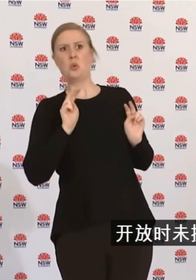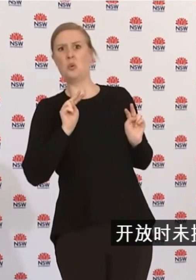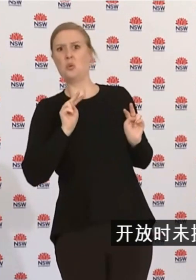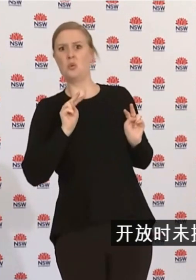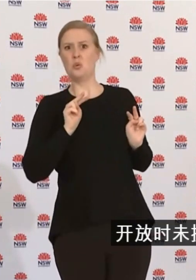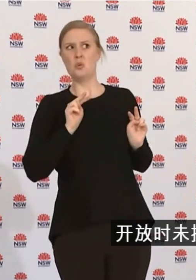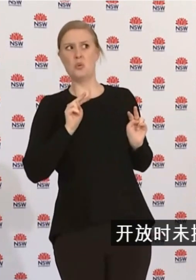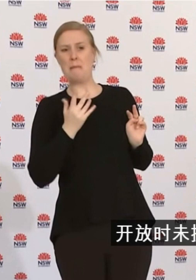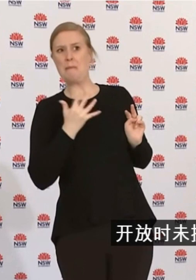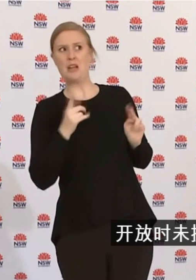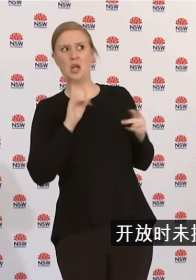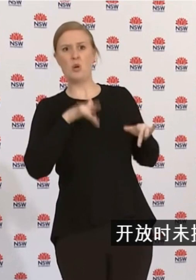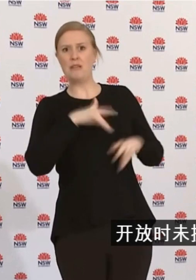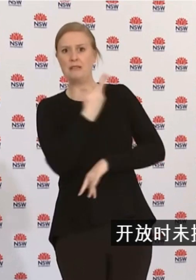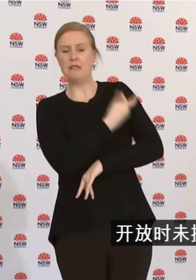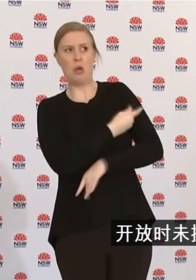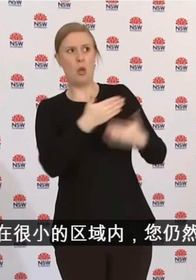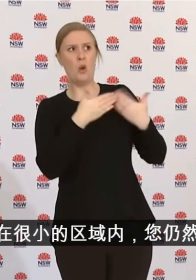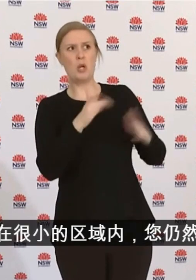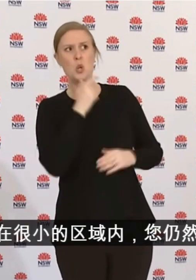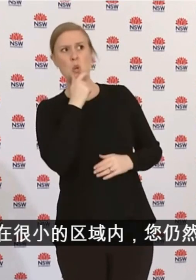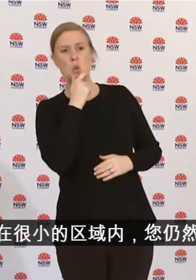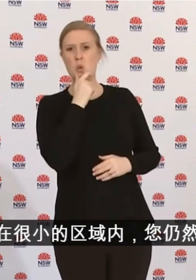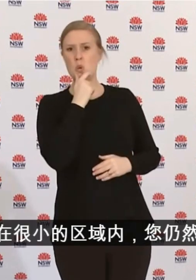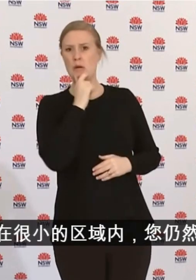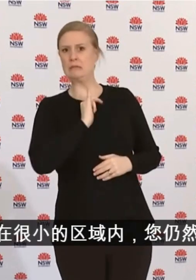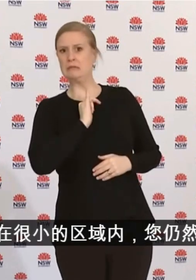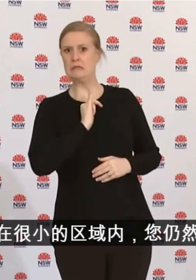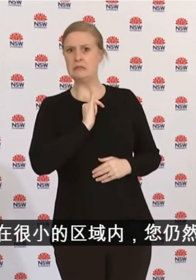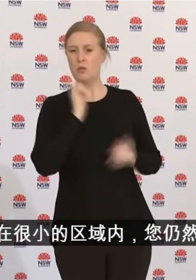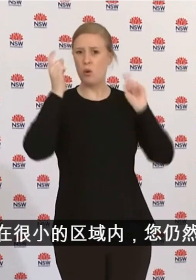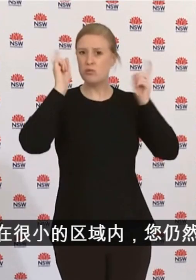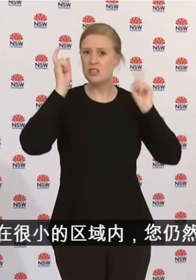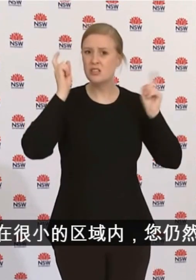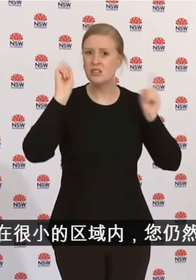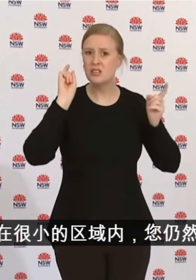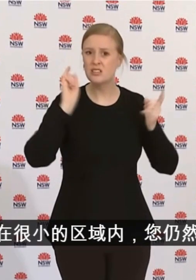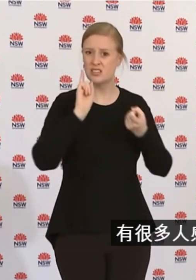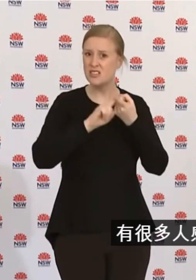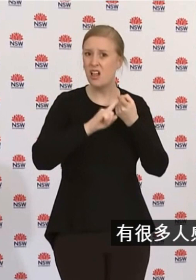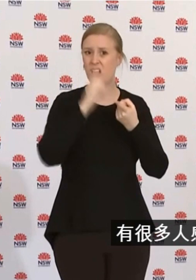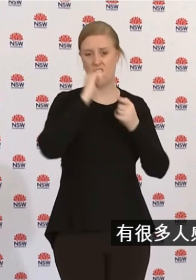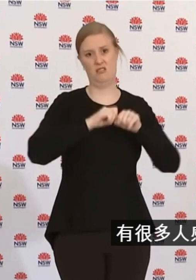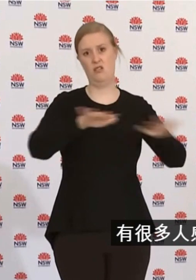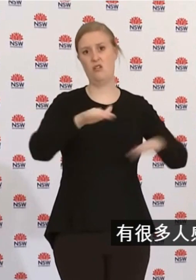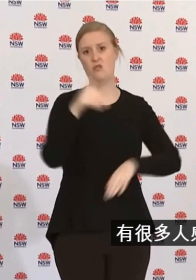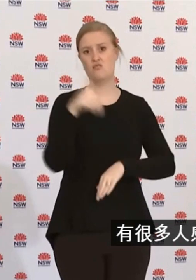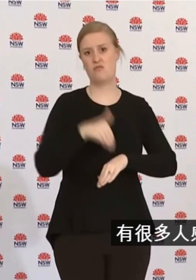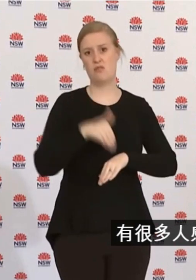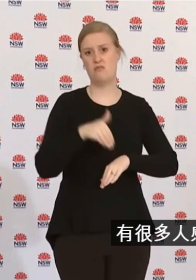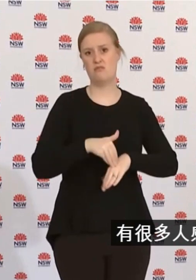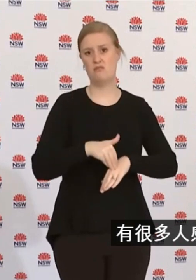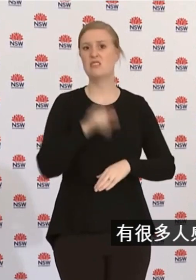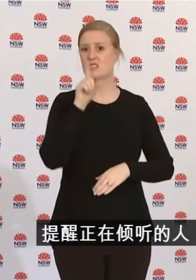population unvaccinated when you're opening up, even in a small area, you can still have a major problem because you can still have a lot of people getting the